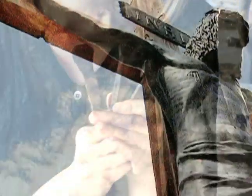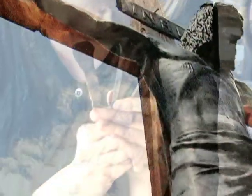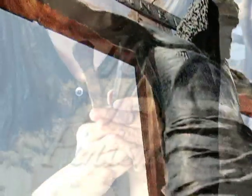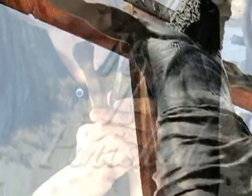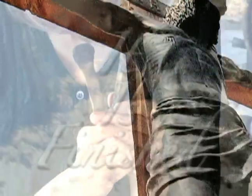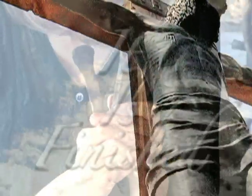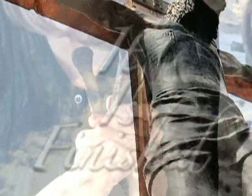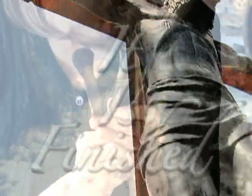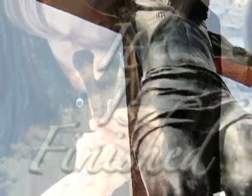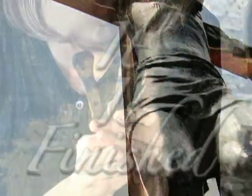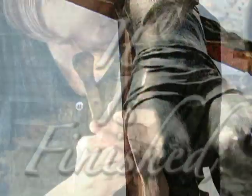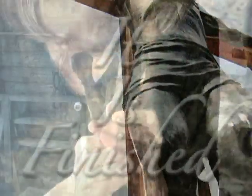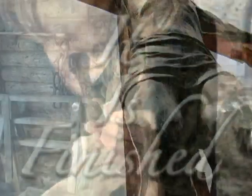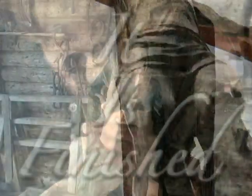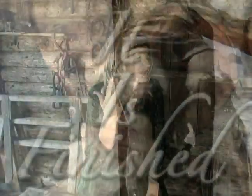It is finished.